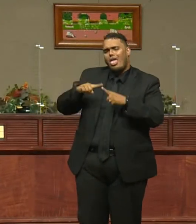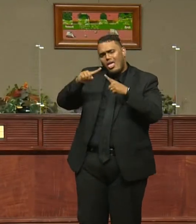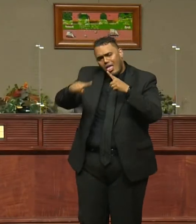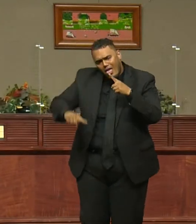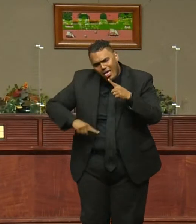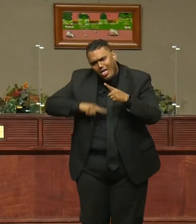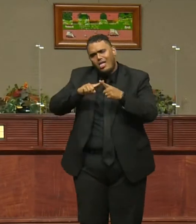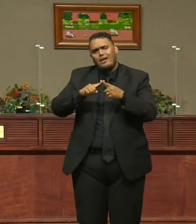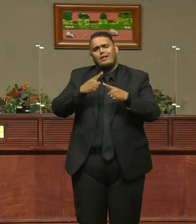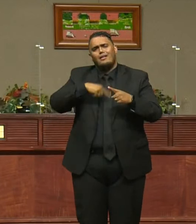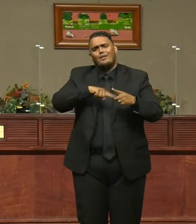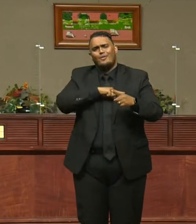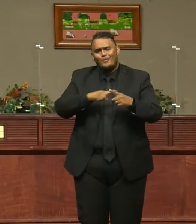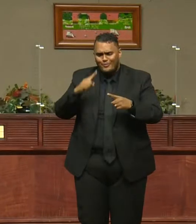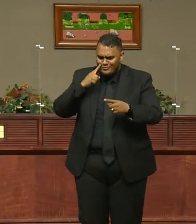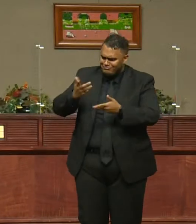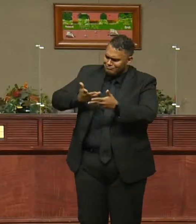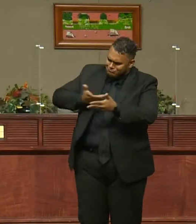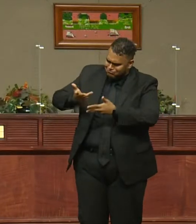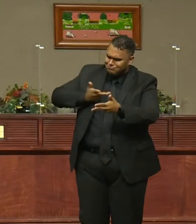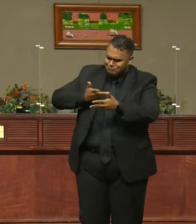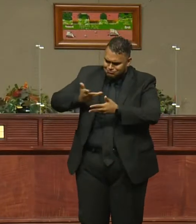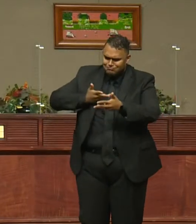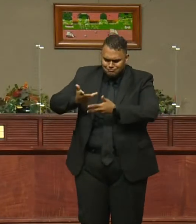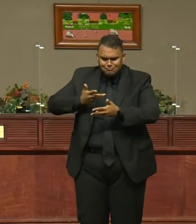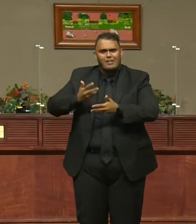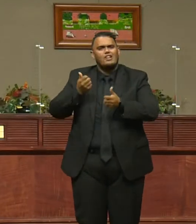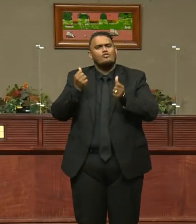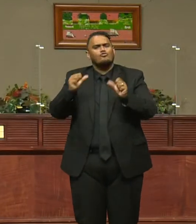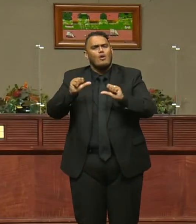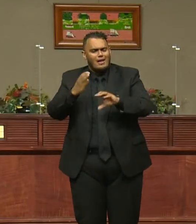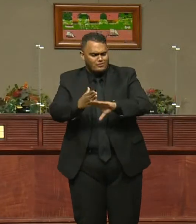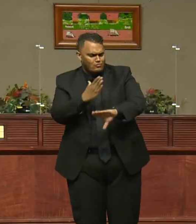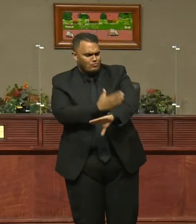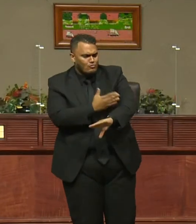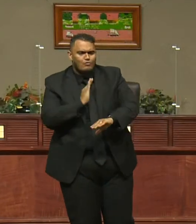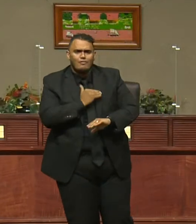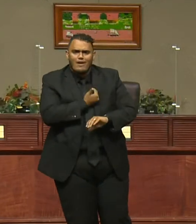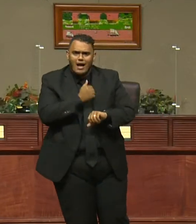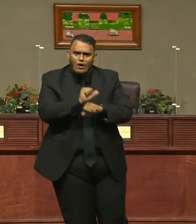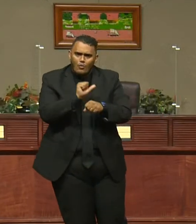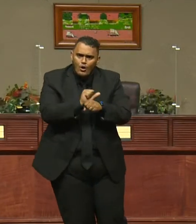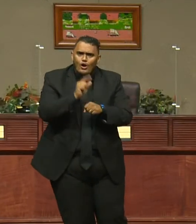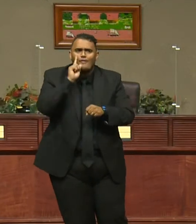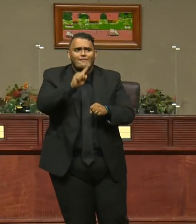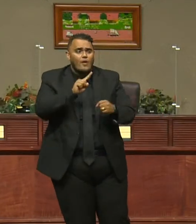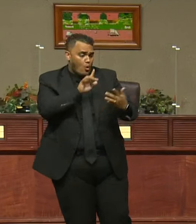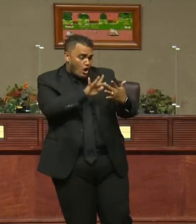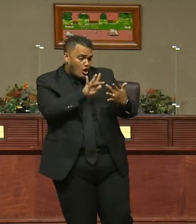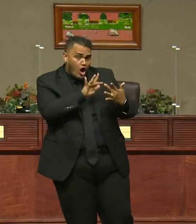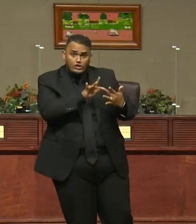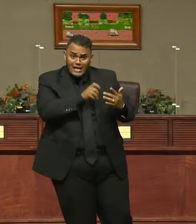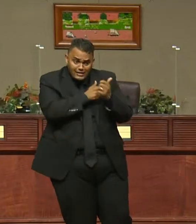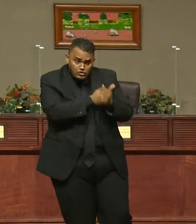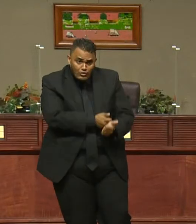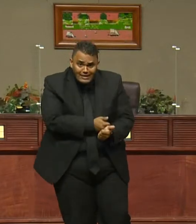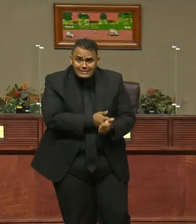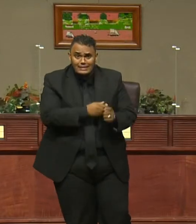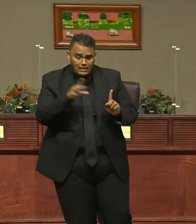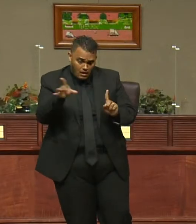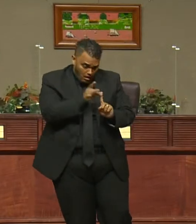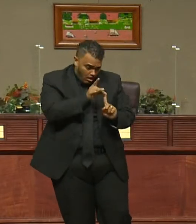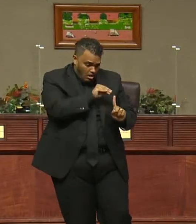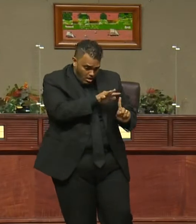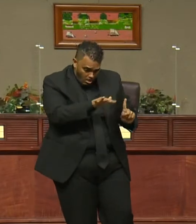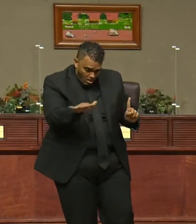help even improve beyond what we've done in contact tracing, getting information quickly, doing